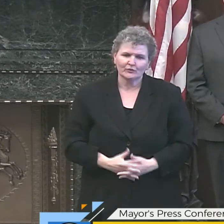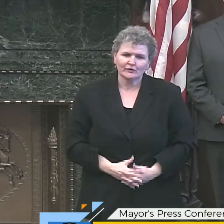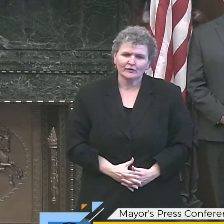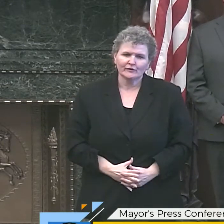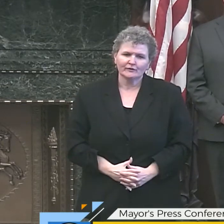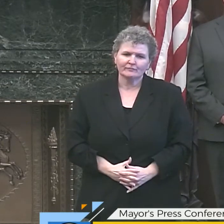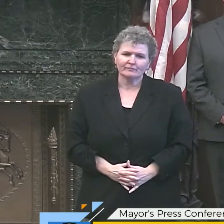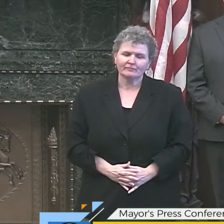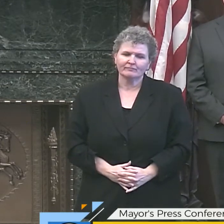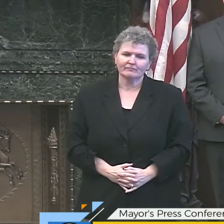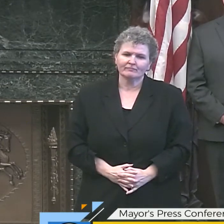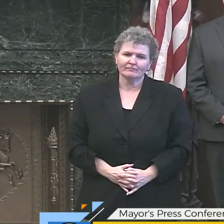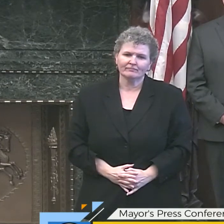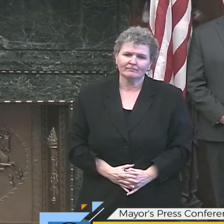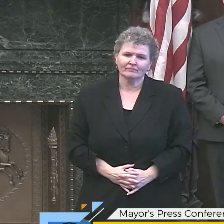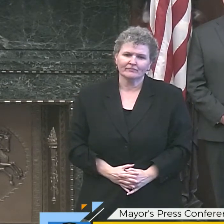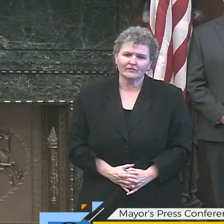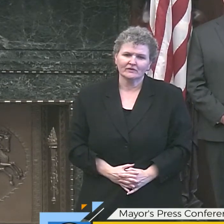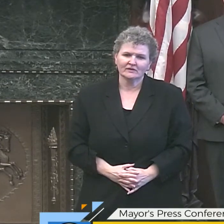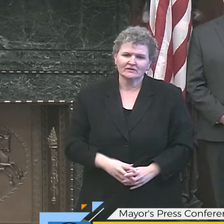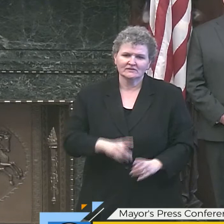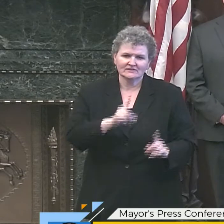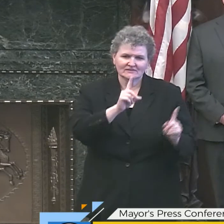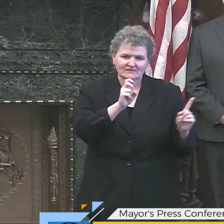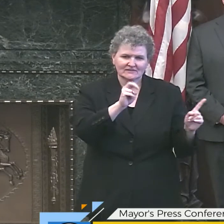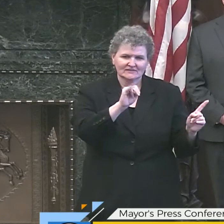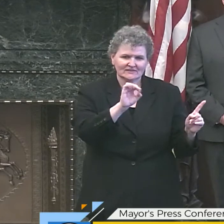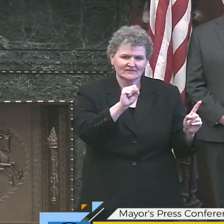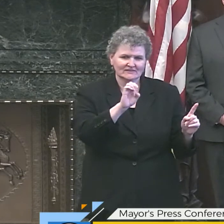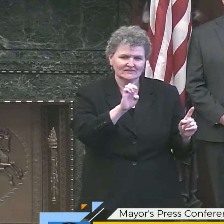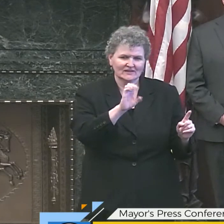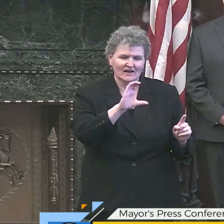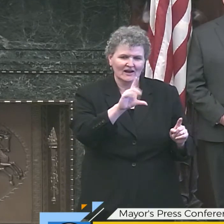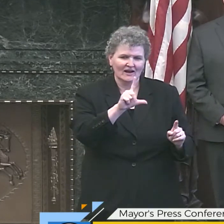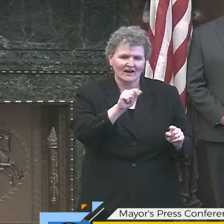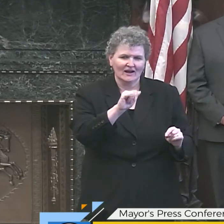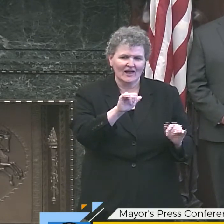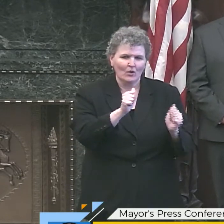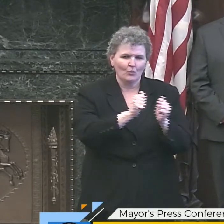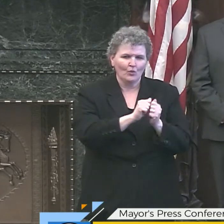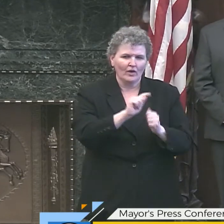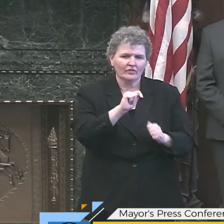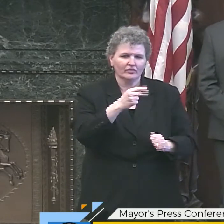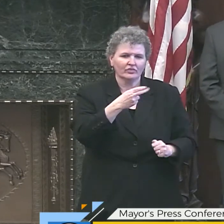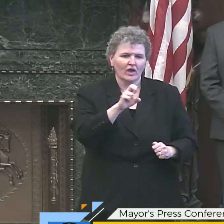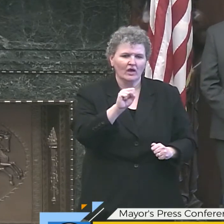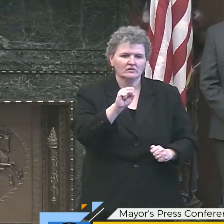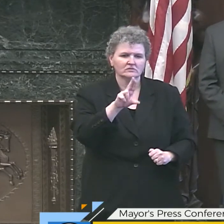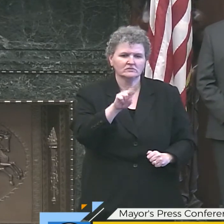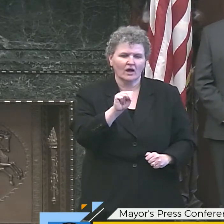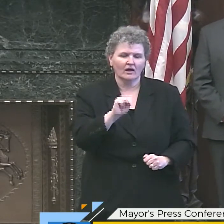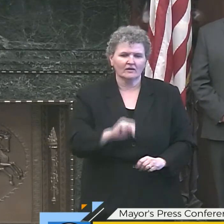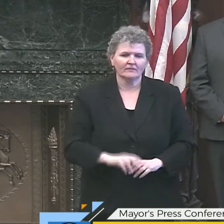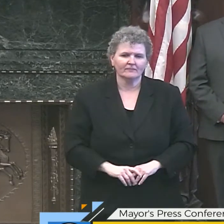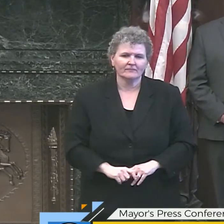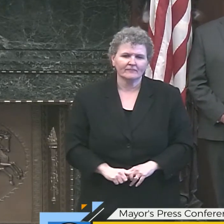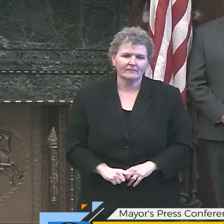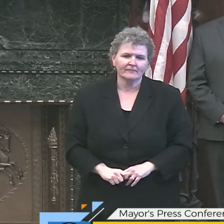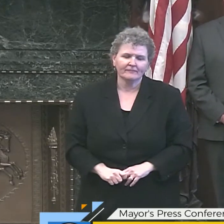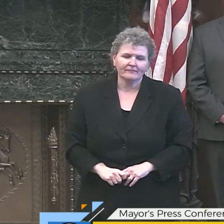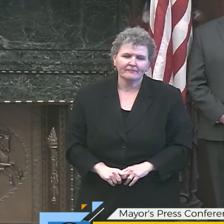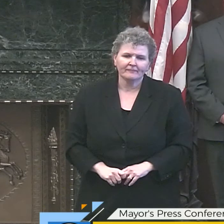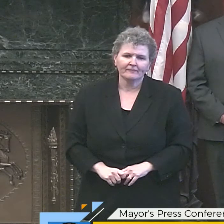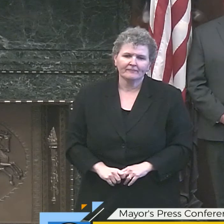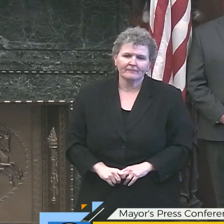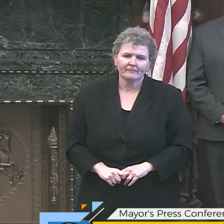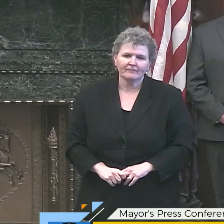Okay, next we have Denise Clay with The Sun. Hi. My initial question I was going to ask Dr. Farley,